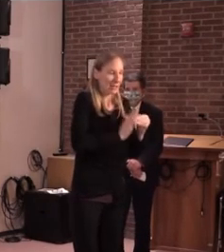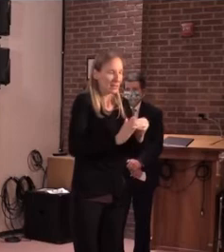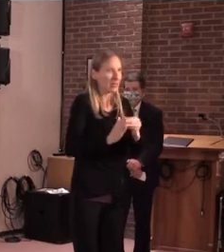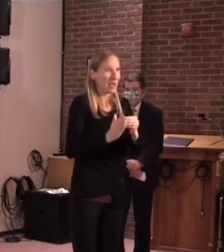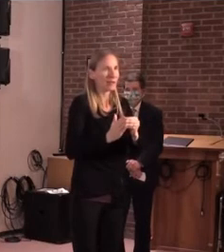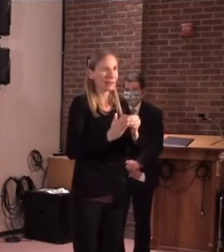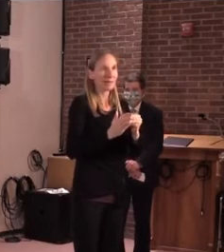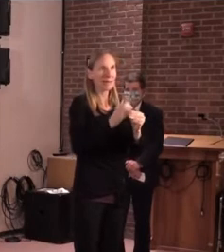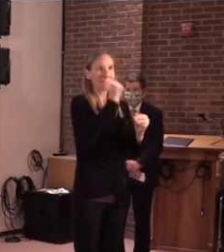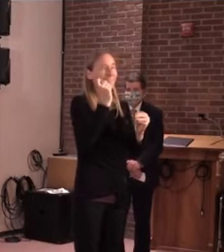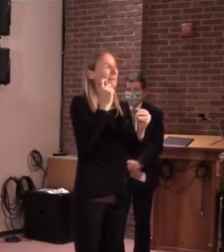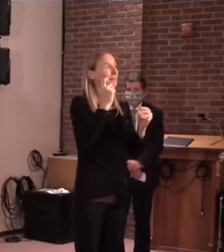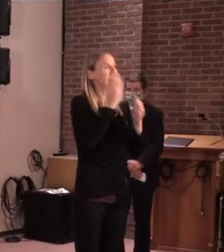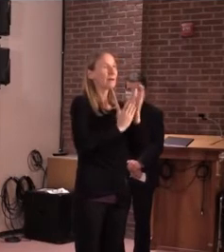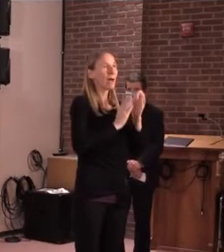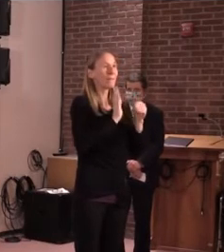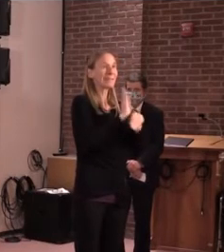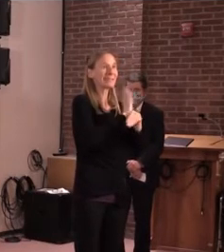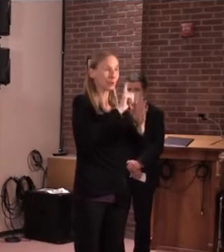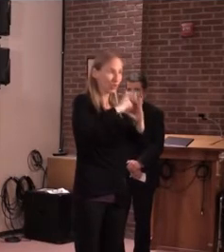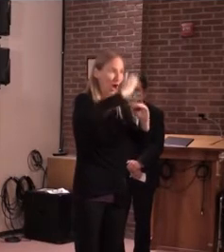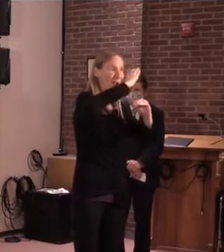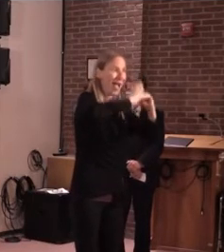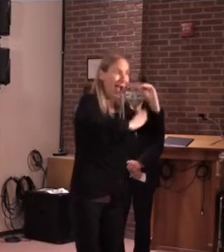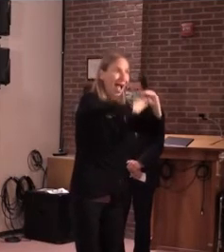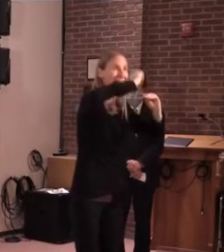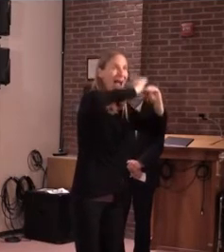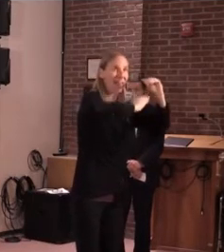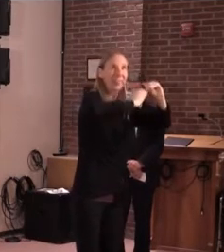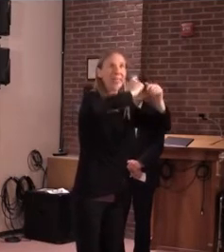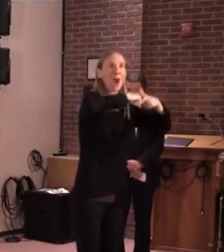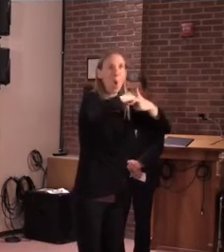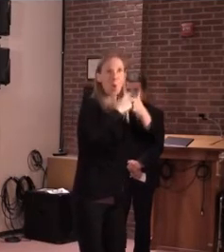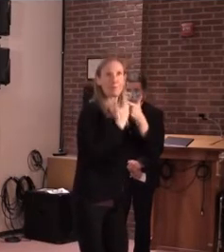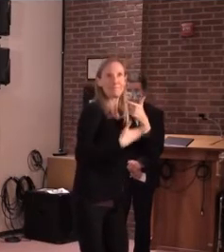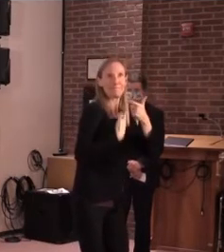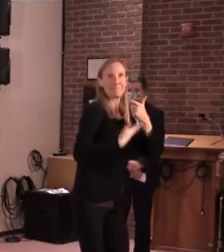don't lose ground so that we can put them into place as quickly as possible.